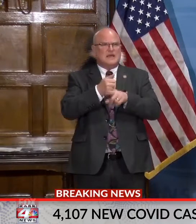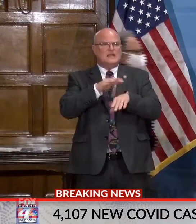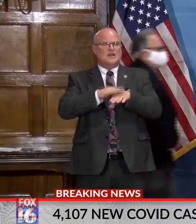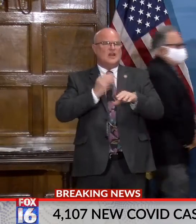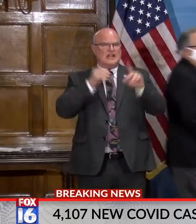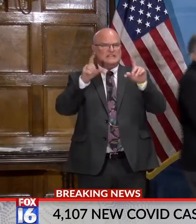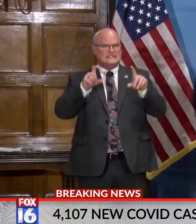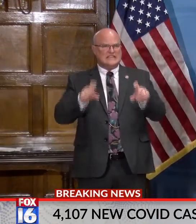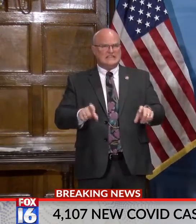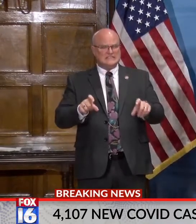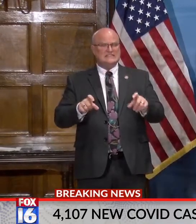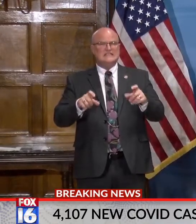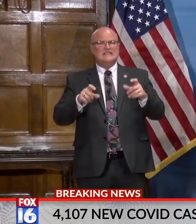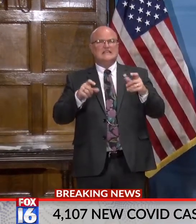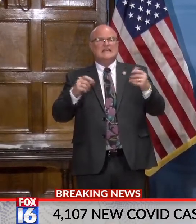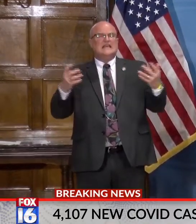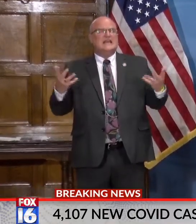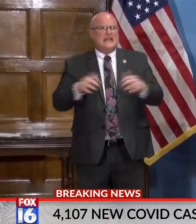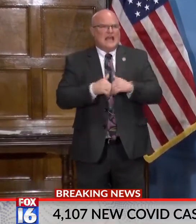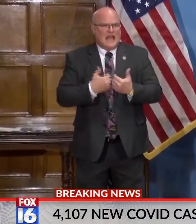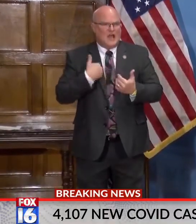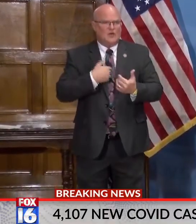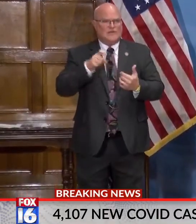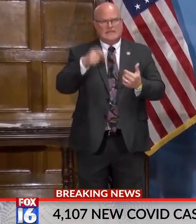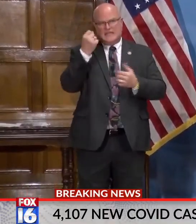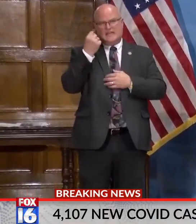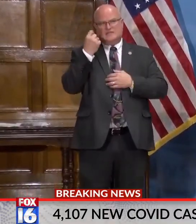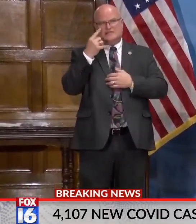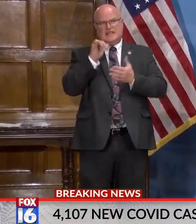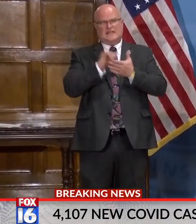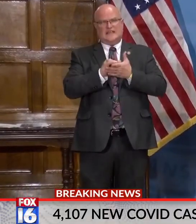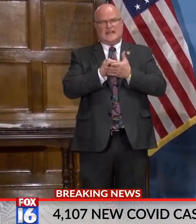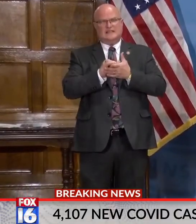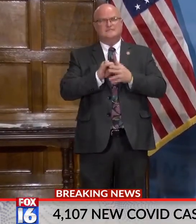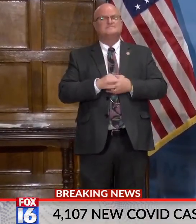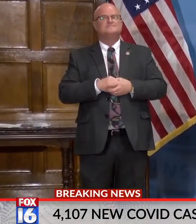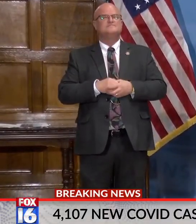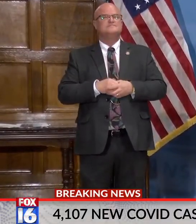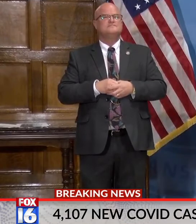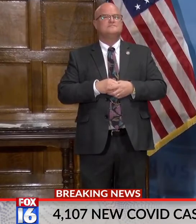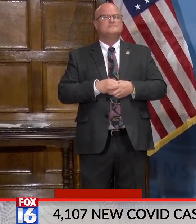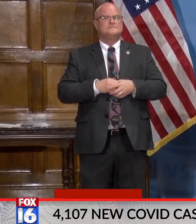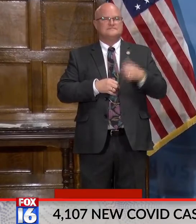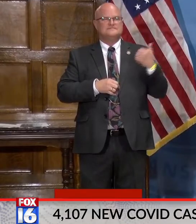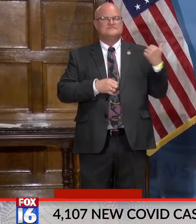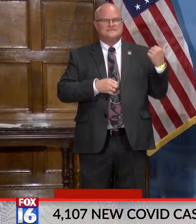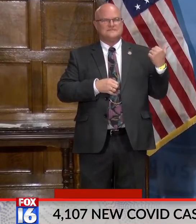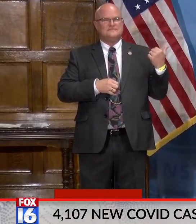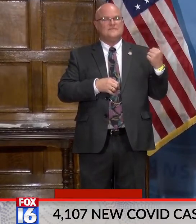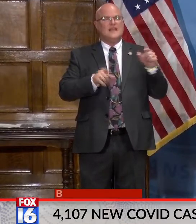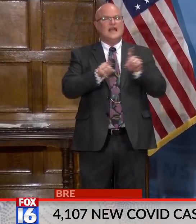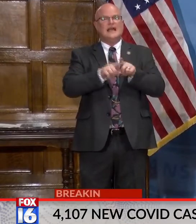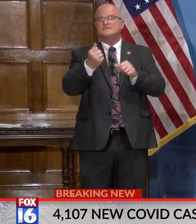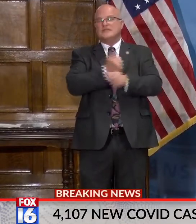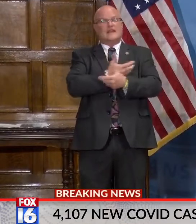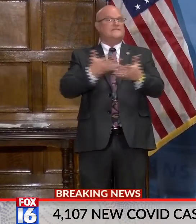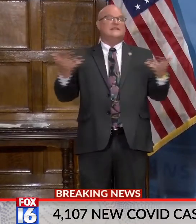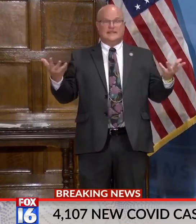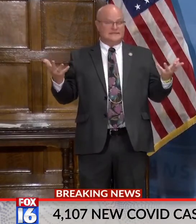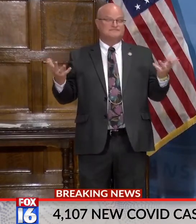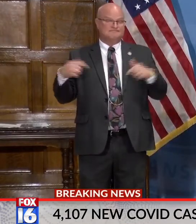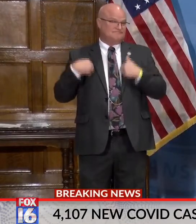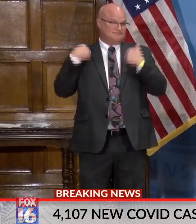testing infrastructure and how we should understand that as a population? So as with everything that has gone